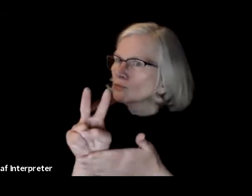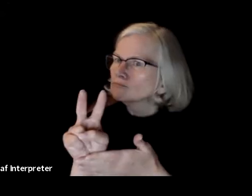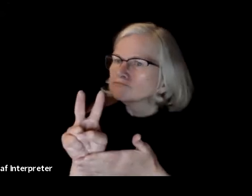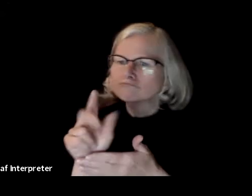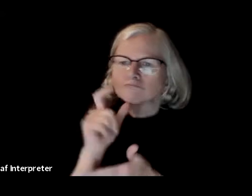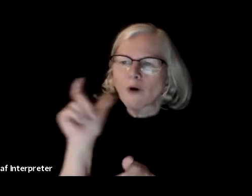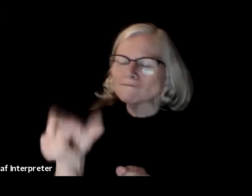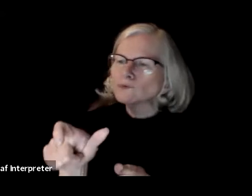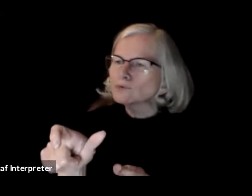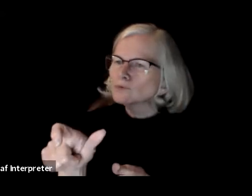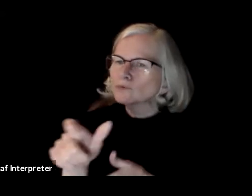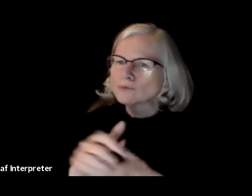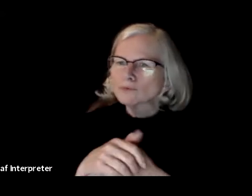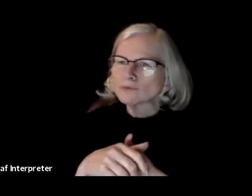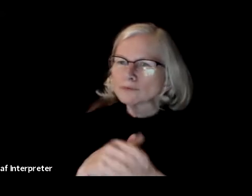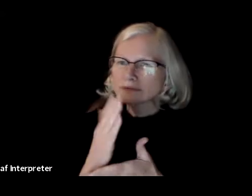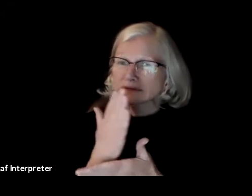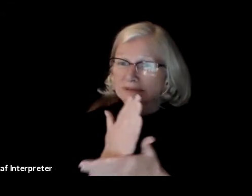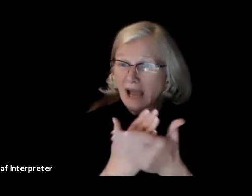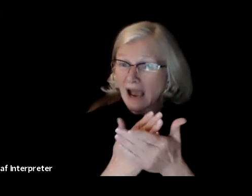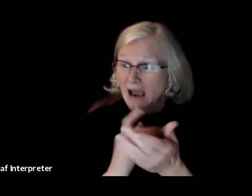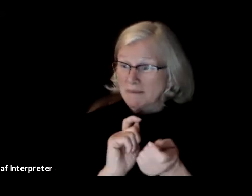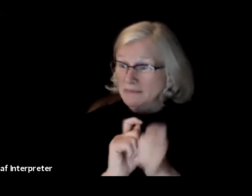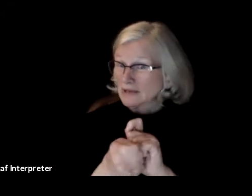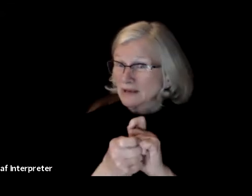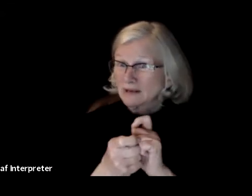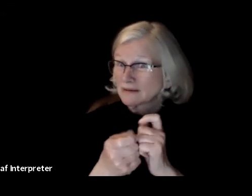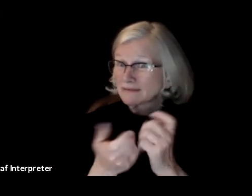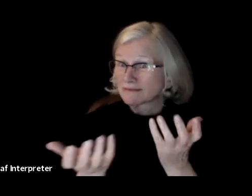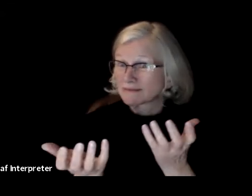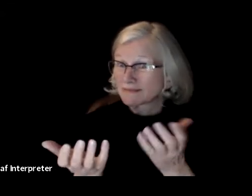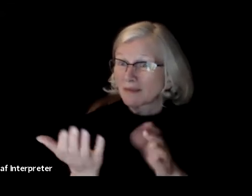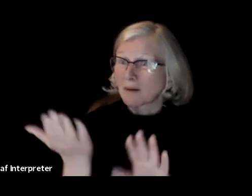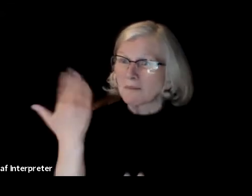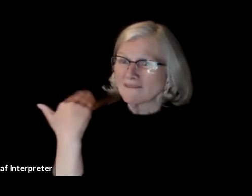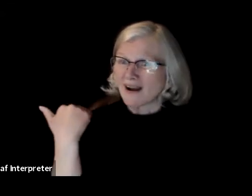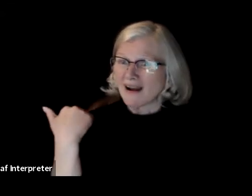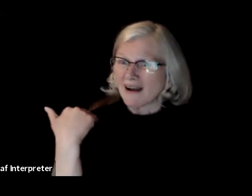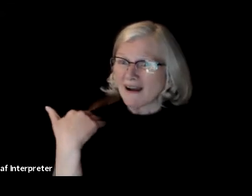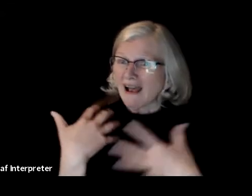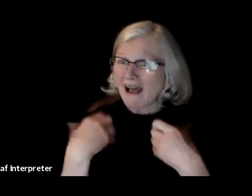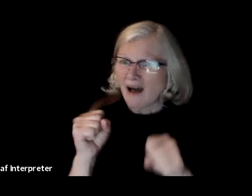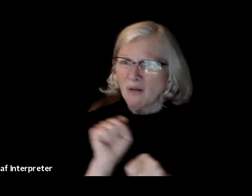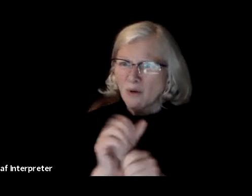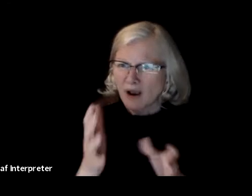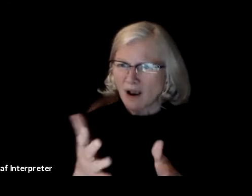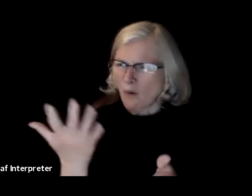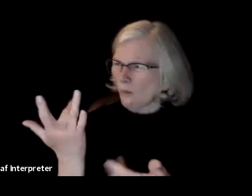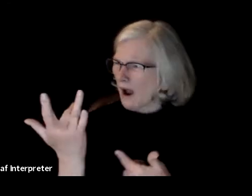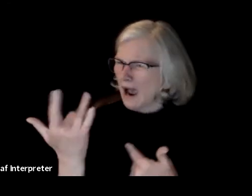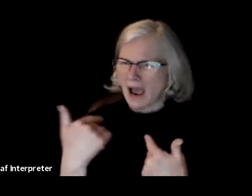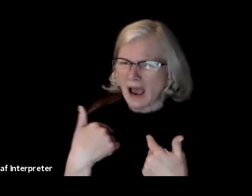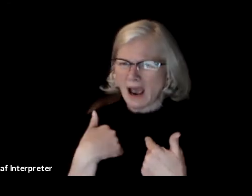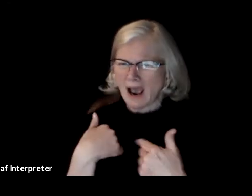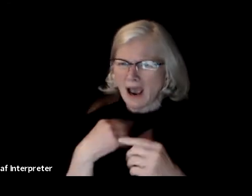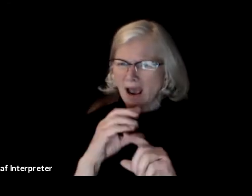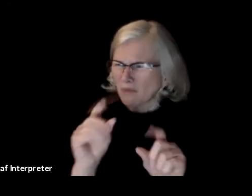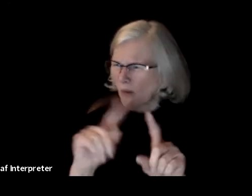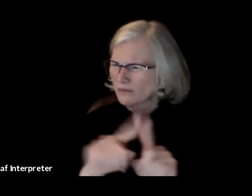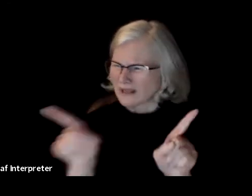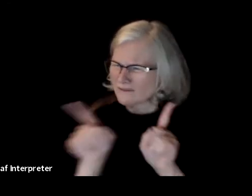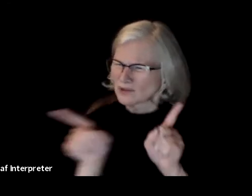change, some of our healthcare workers would say, well, why would I bother if it's not going to make any difference? So there is a